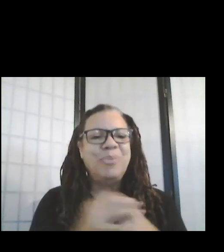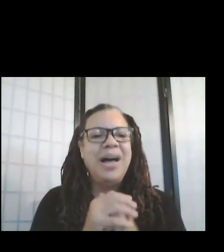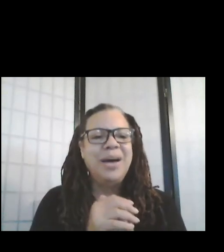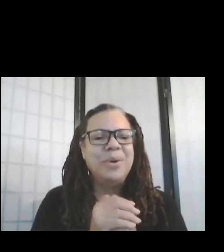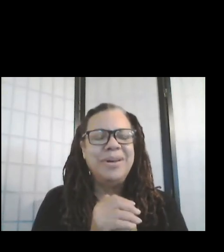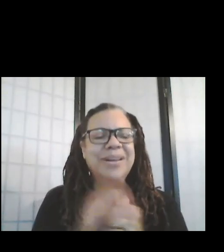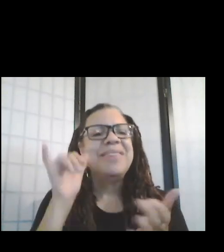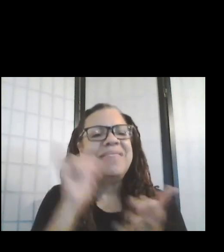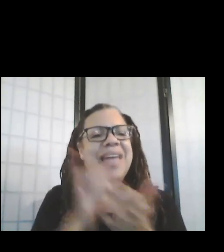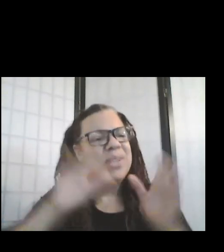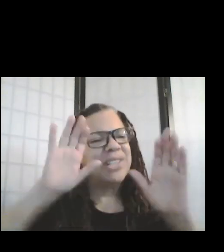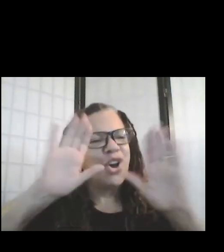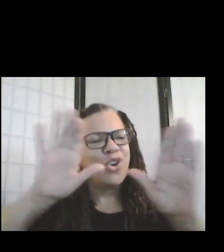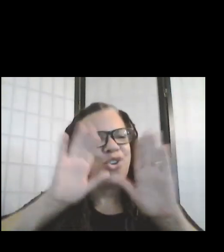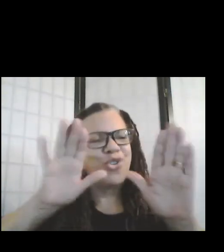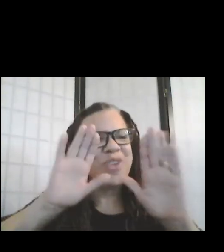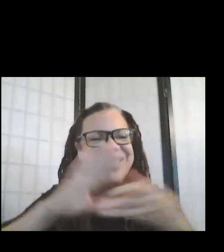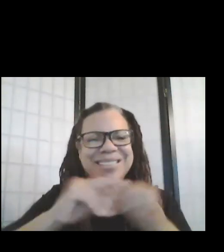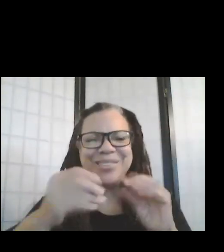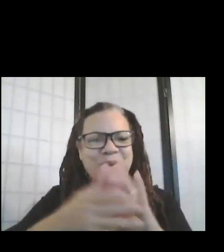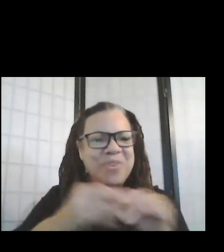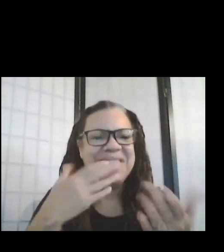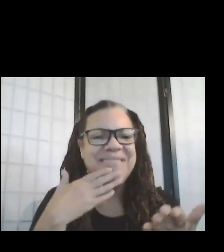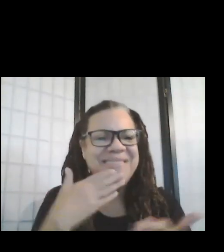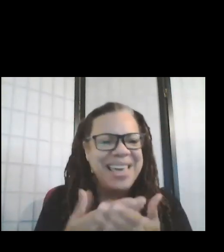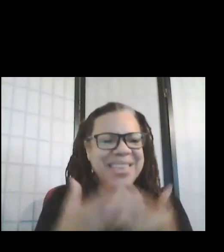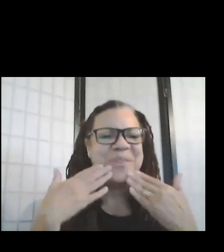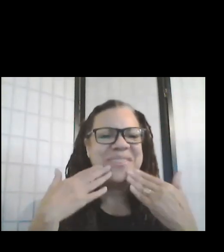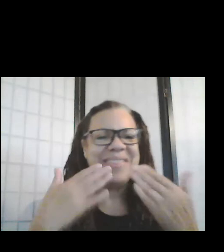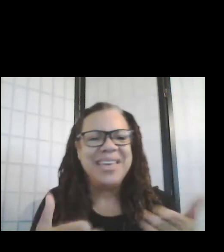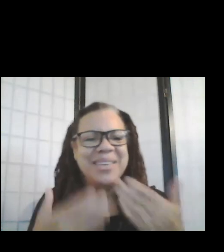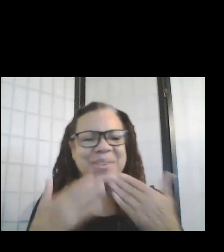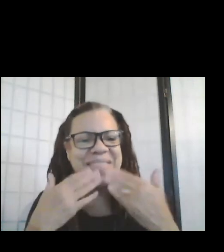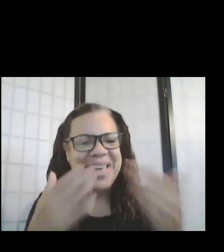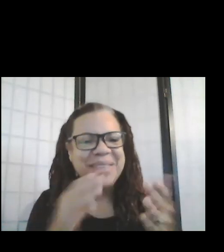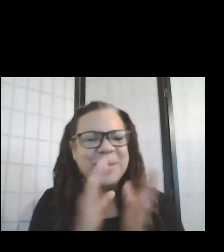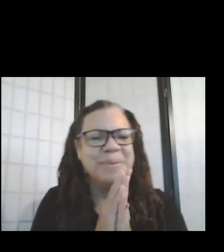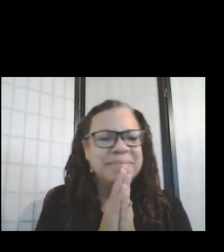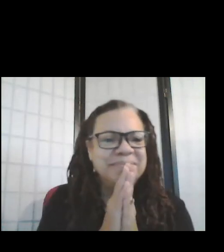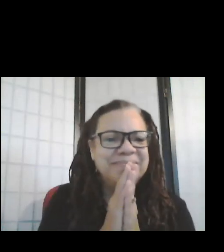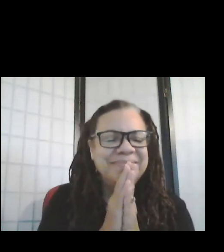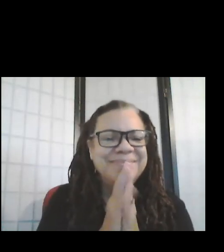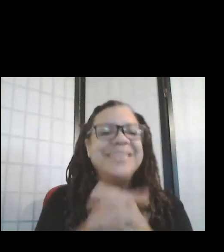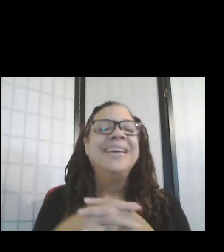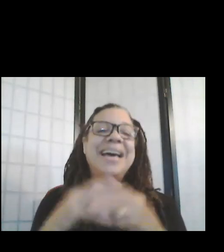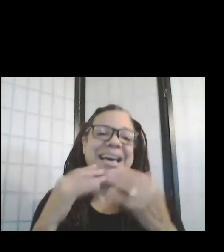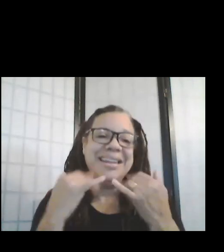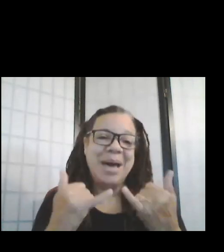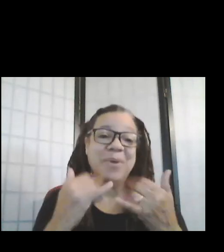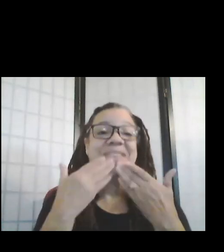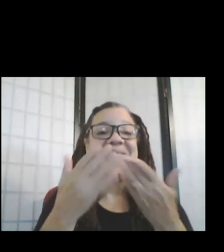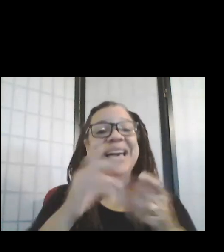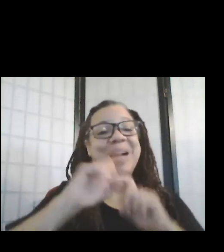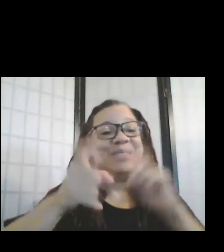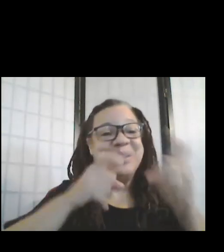That was great. Thank you. Yes. Thank you. Oh, Thank you. and now we have to thank our donors